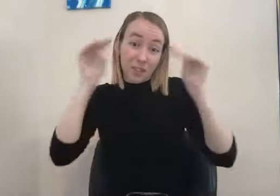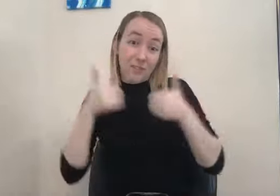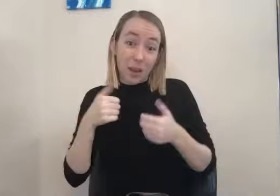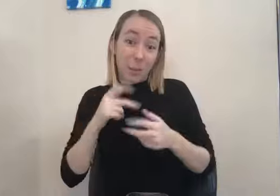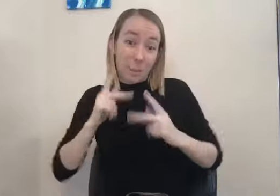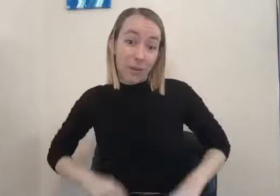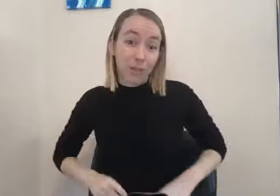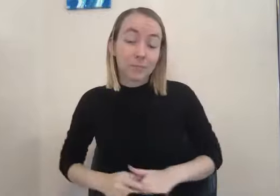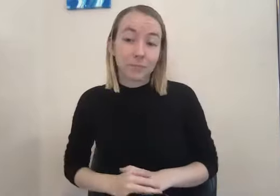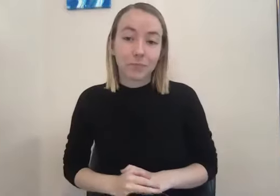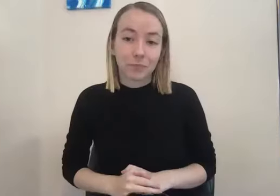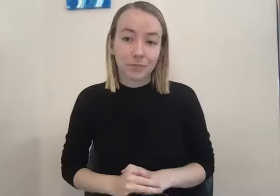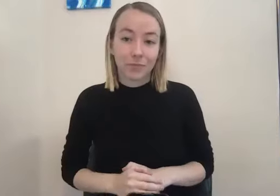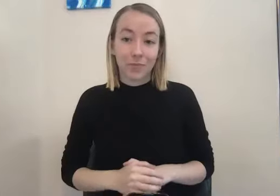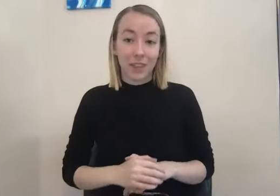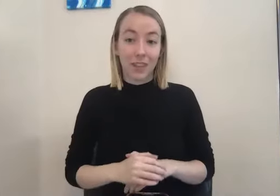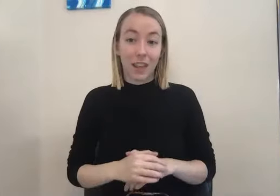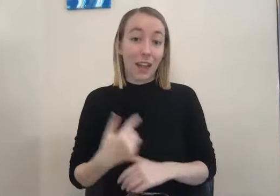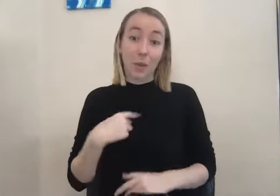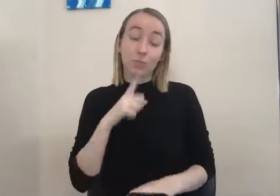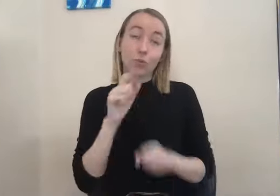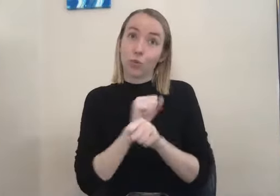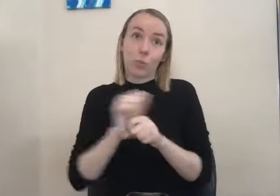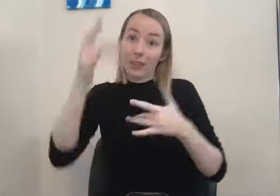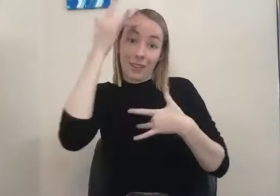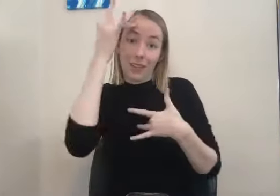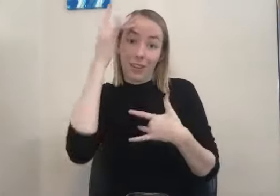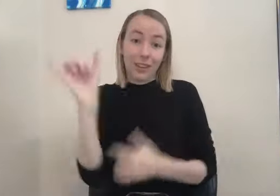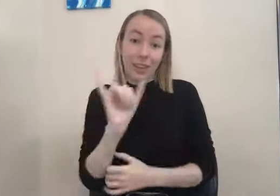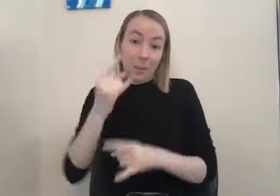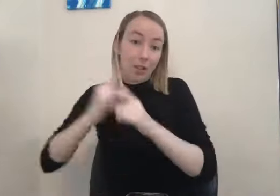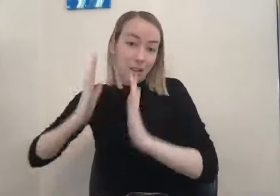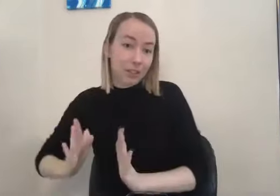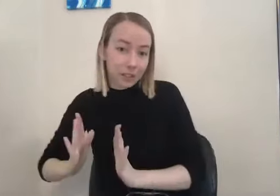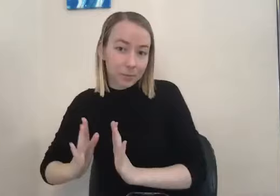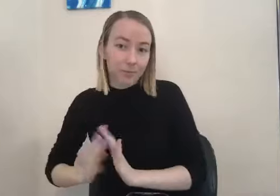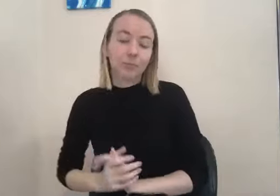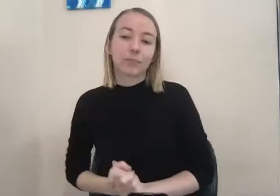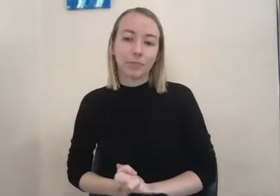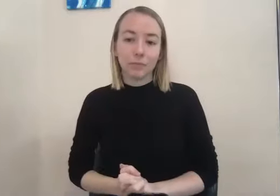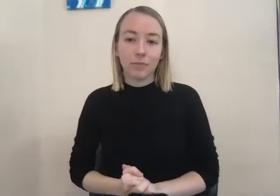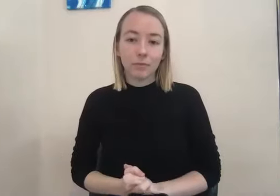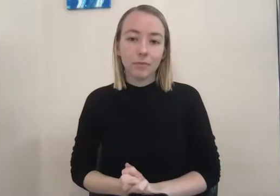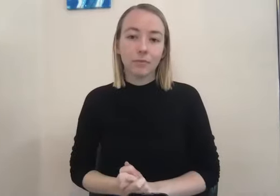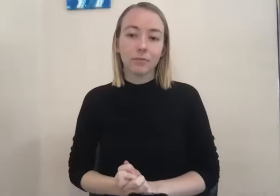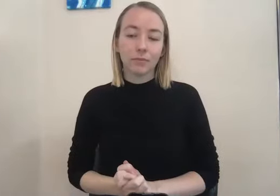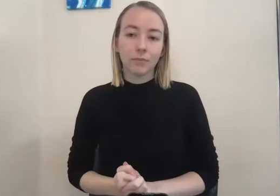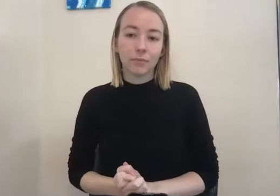and me. Mini me, you know, and I never knew because I thought I was all about you and I'd help you and I'd fix you. And I was a